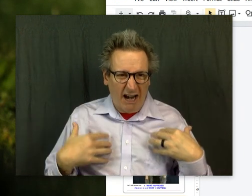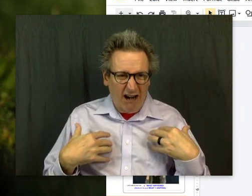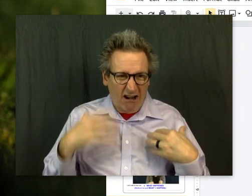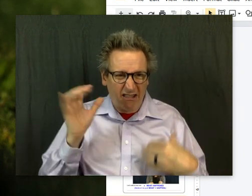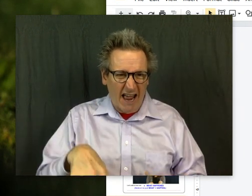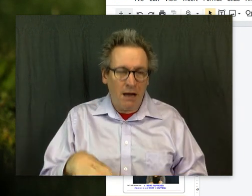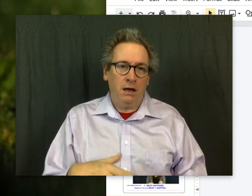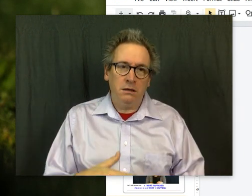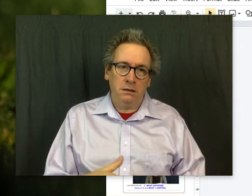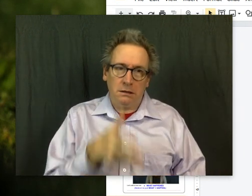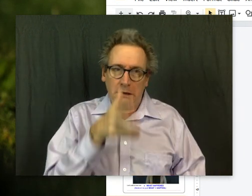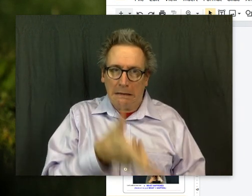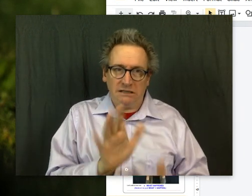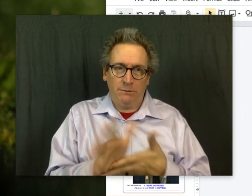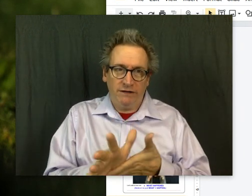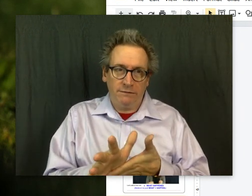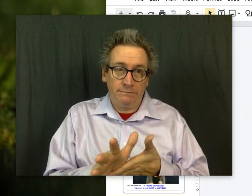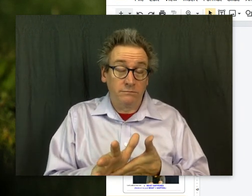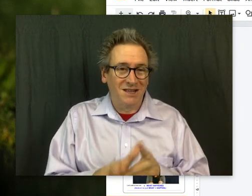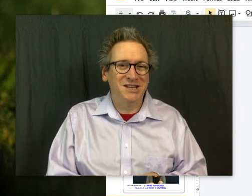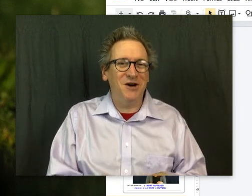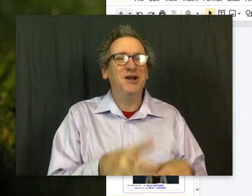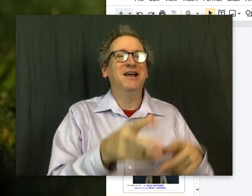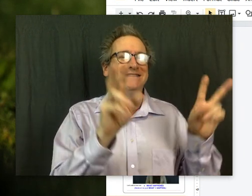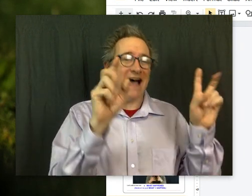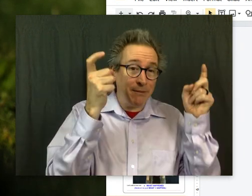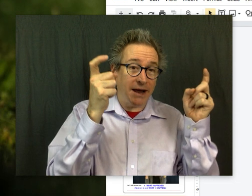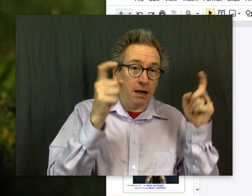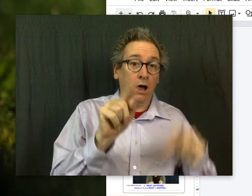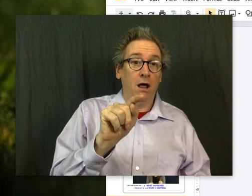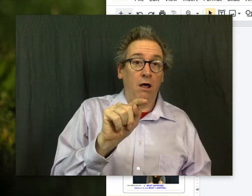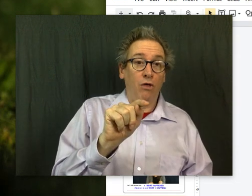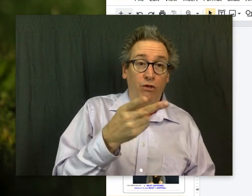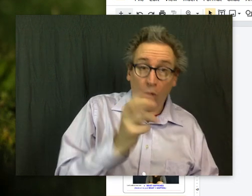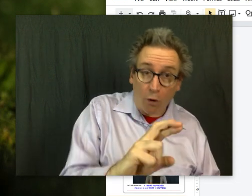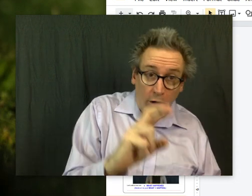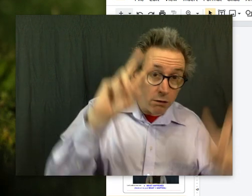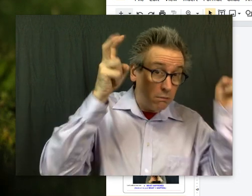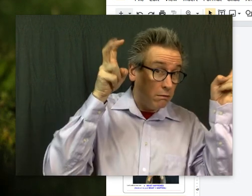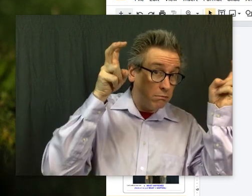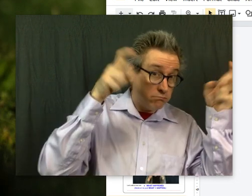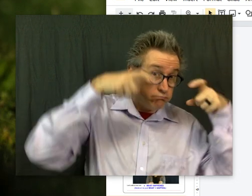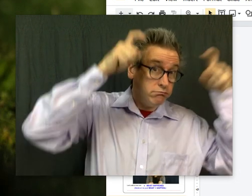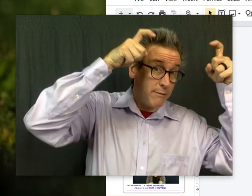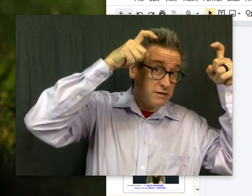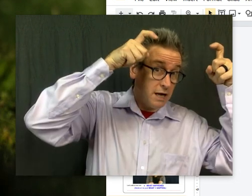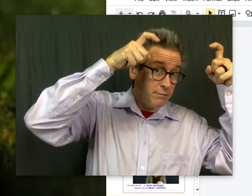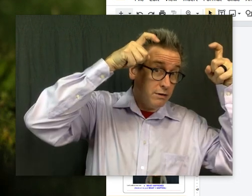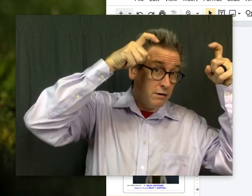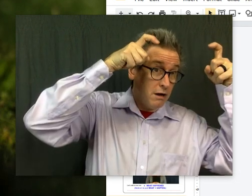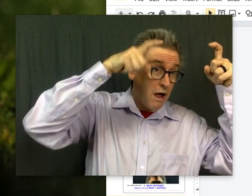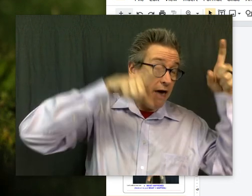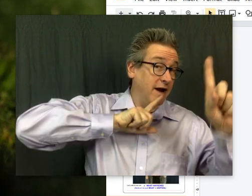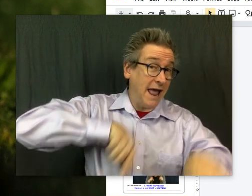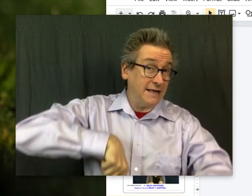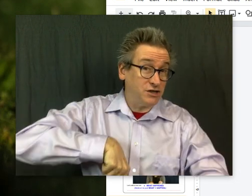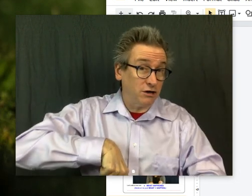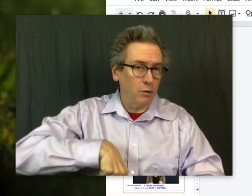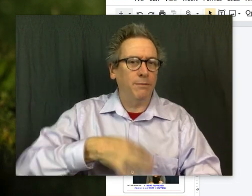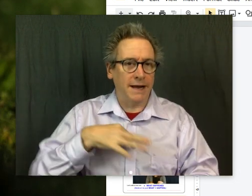blonde hair, that lousy movie. So topic, Thor, eyebrows up. And